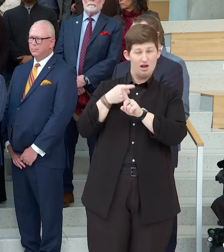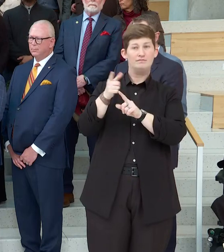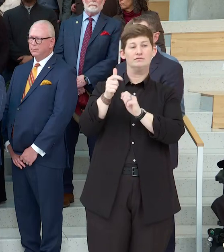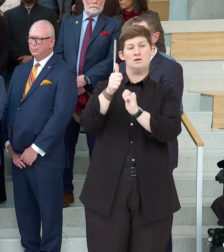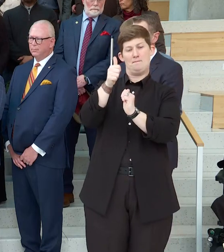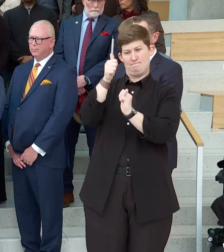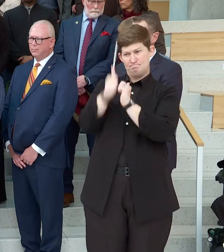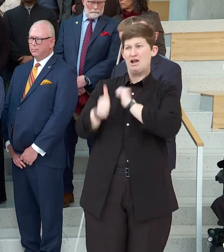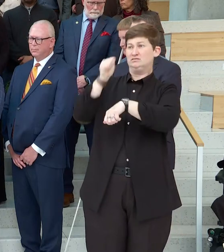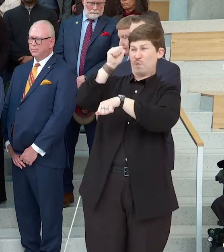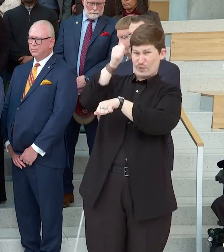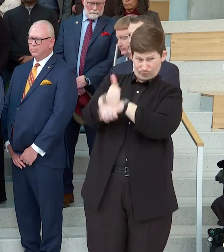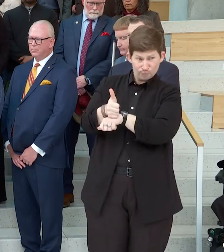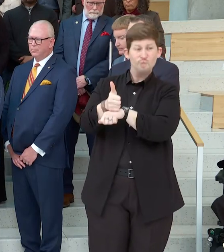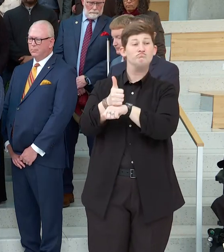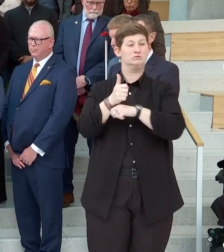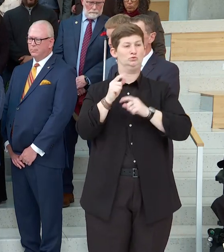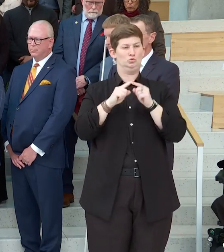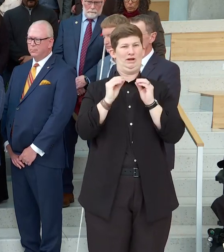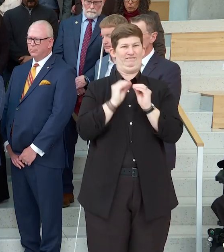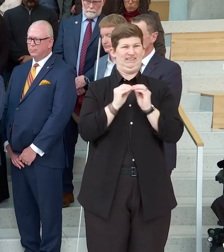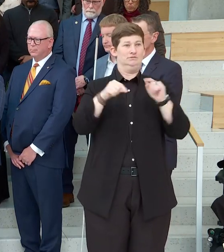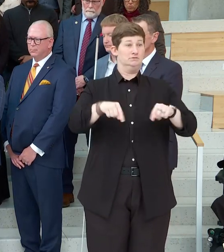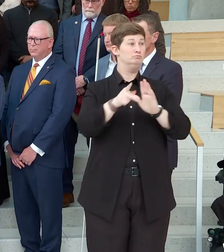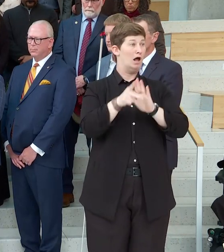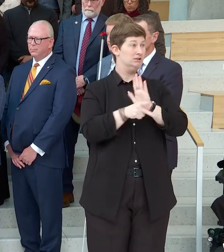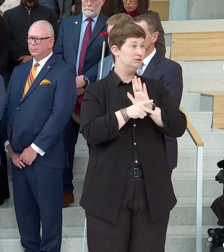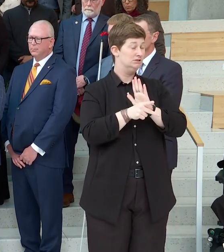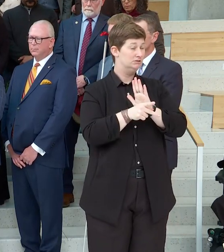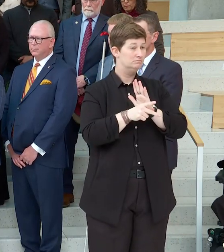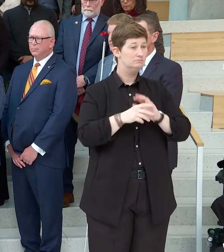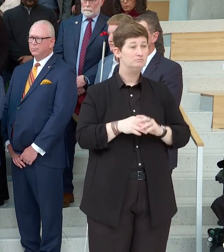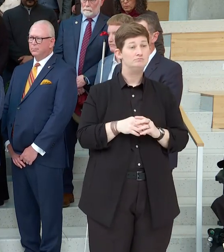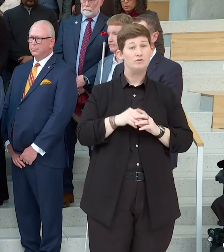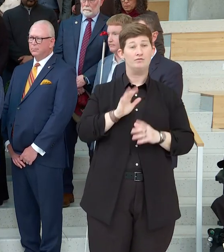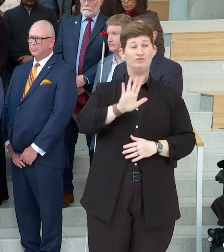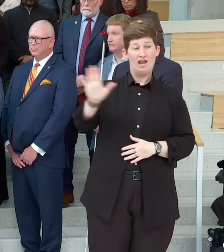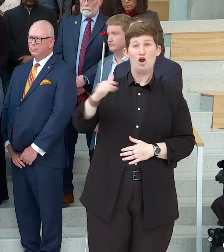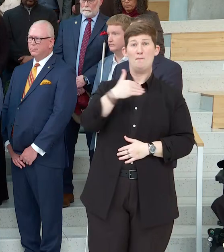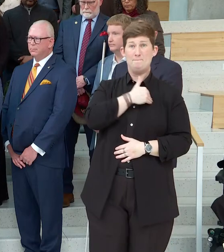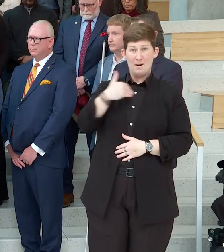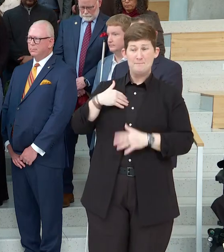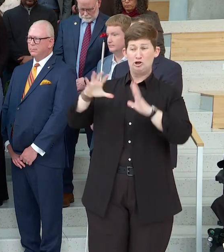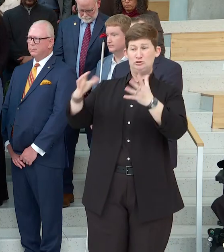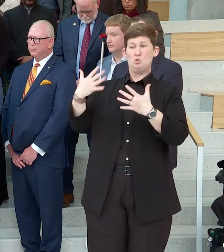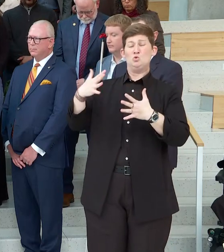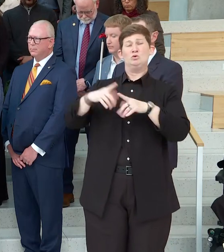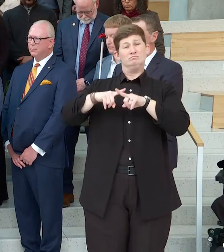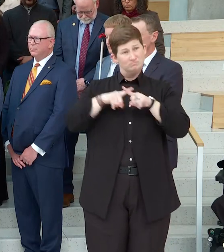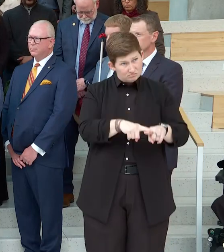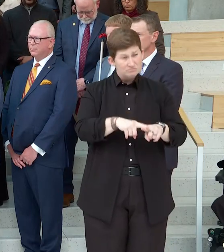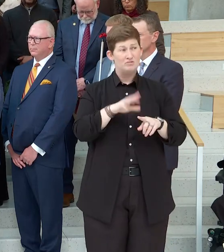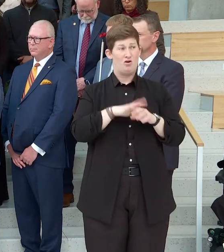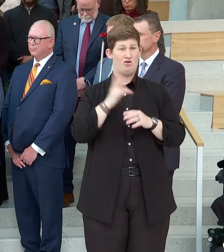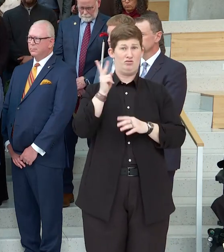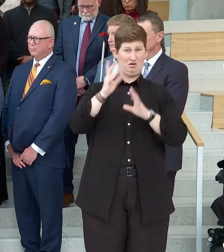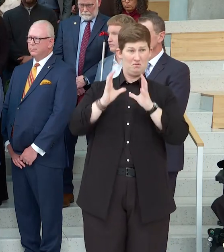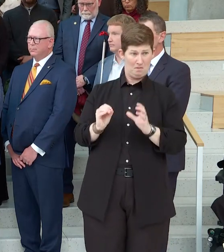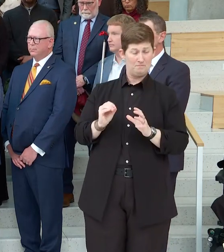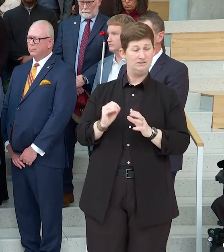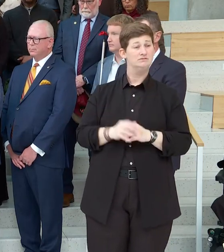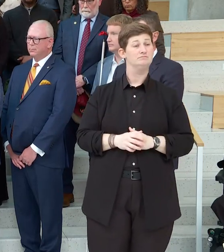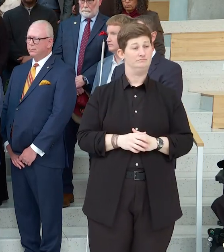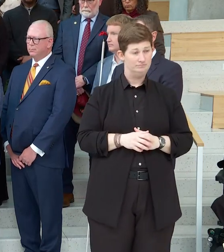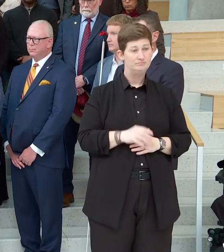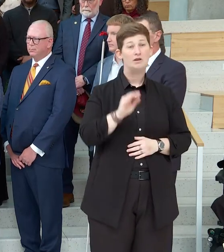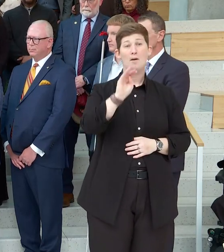resolution to the issue of driver wages because their members rely on rideshare, and Metro Mobility and taxis can't fill that gap in